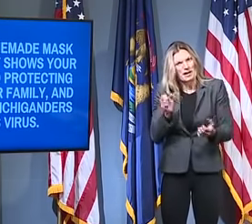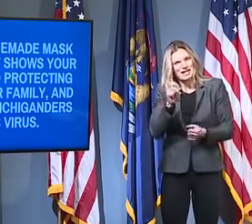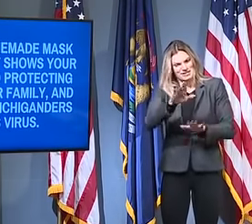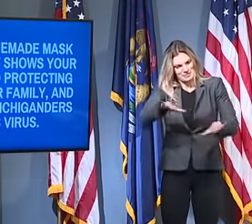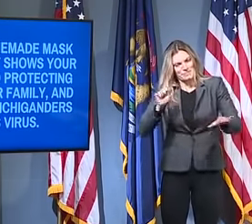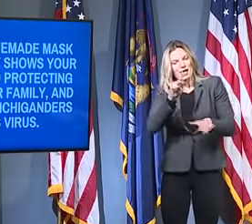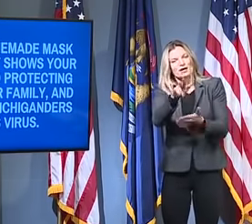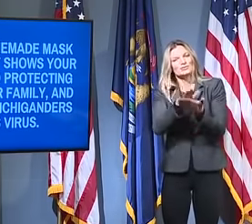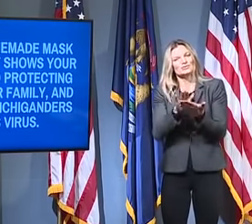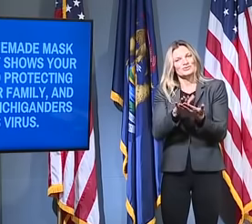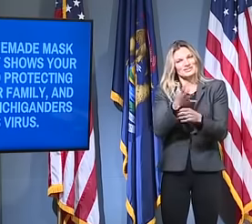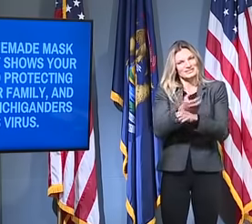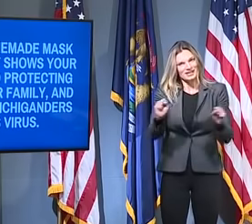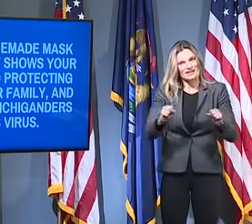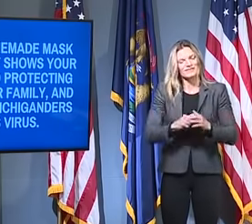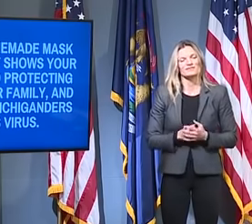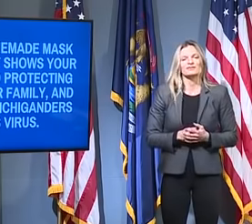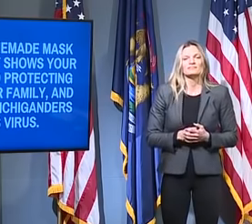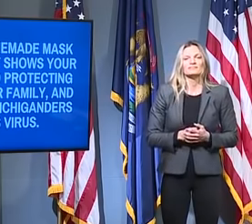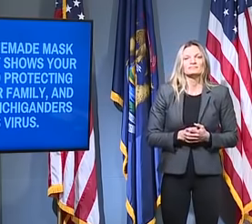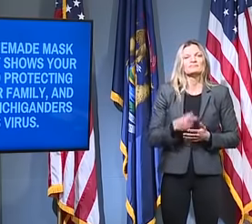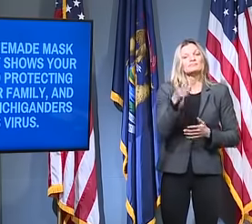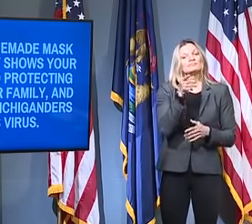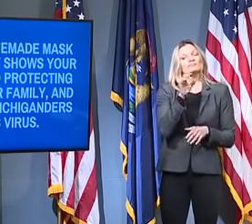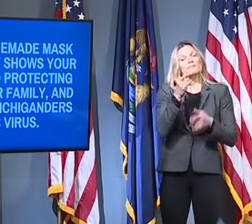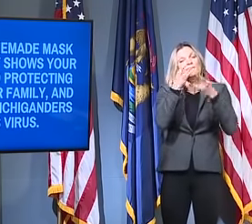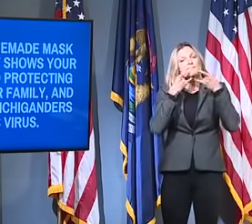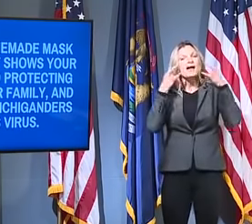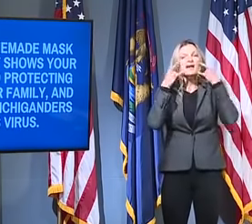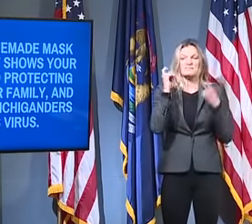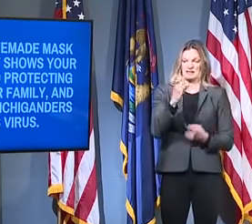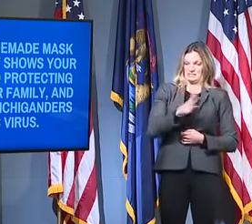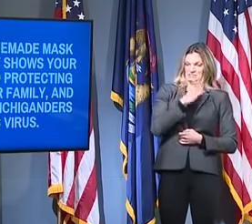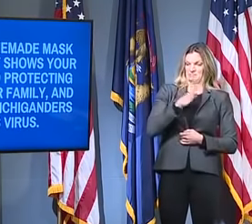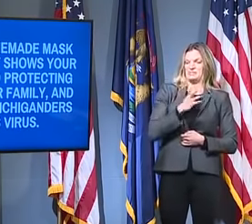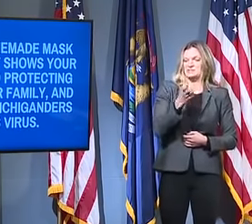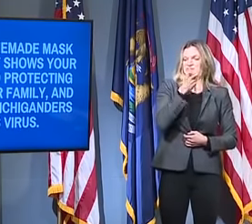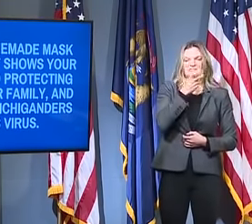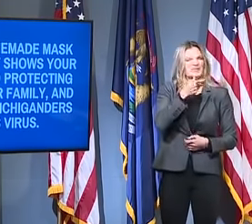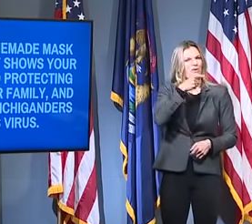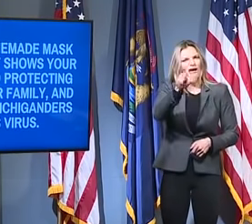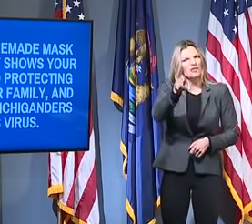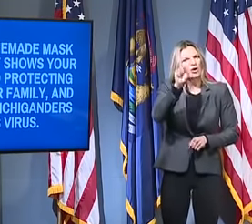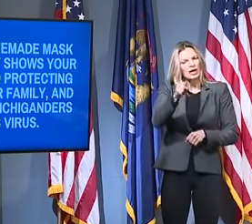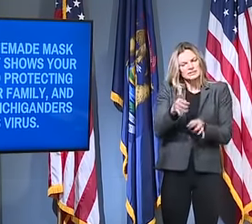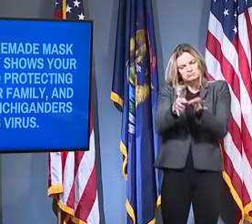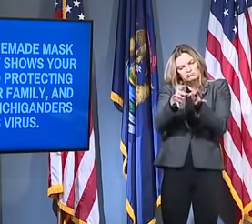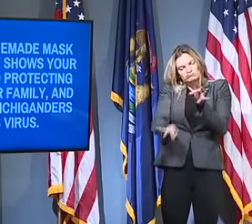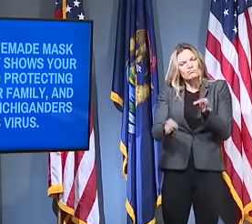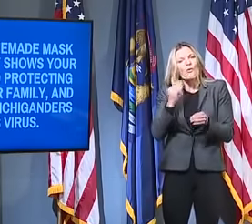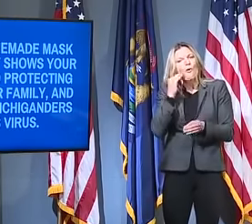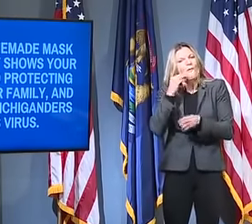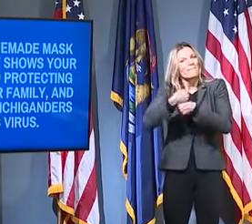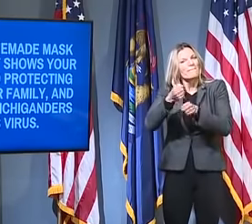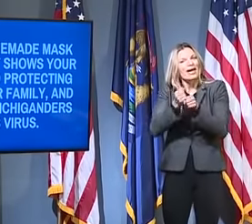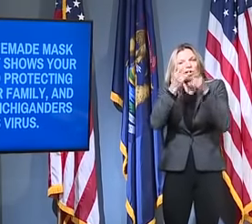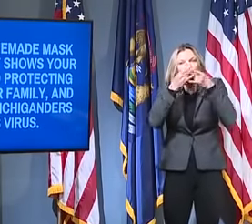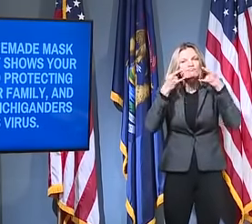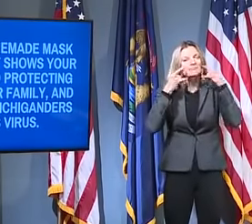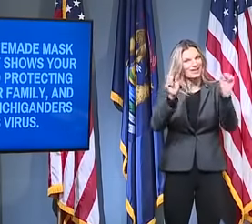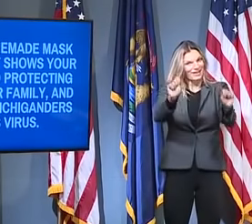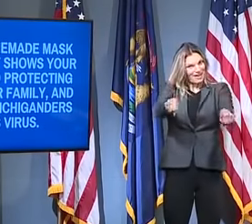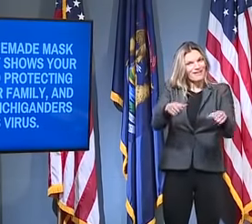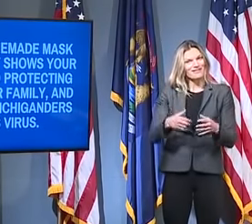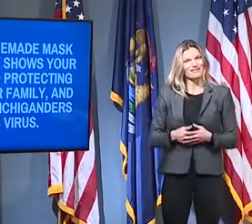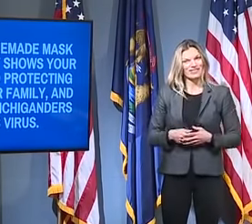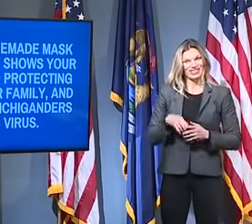simple, and it shows your commitment to protecting yourself, your family, and your fellow Michiganders from this virus. To make it